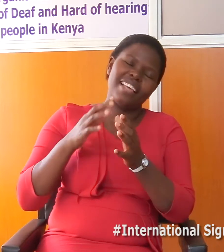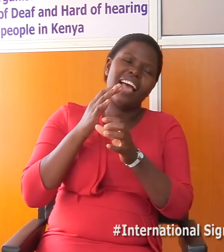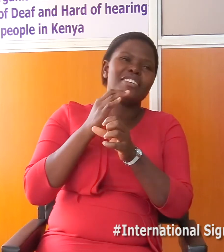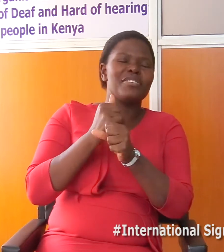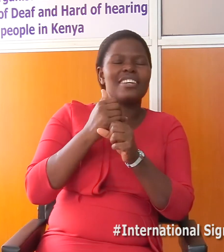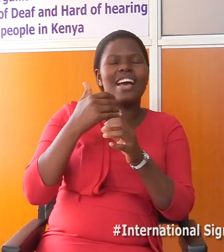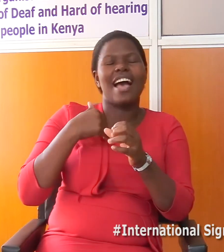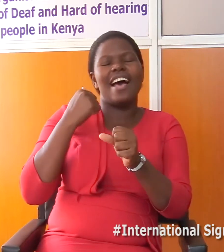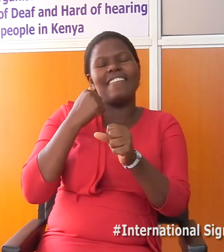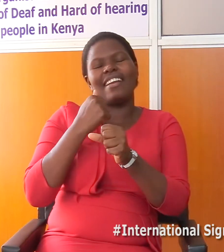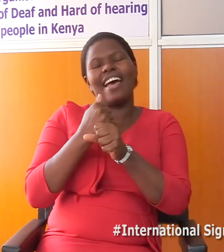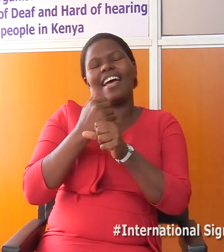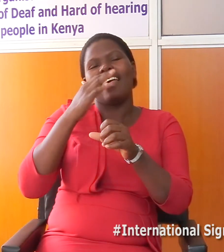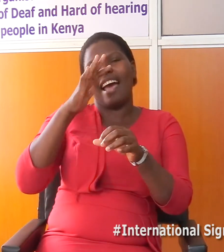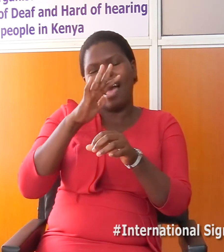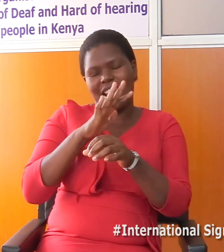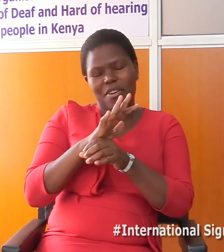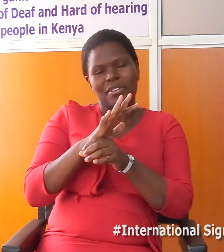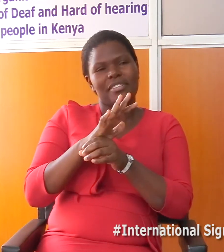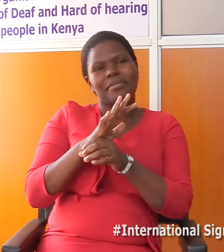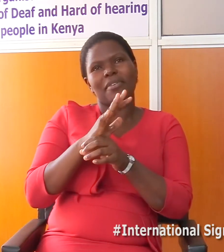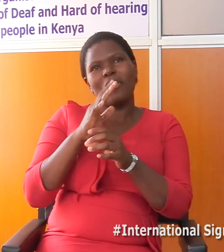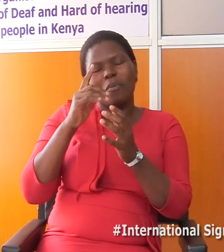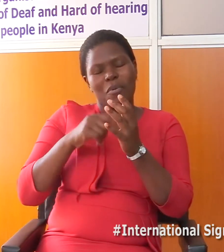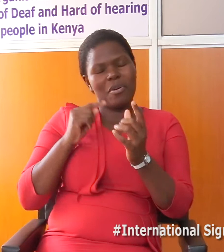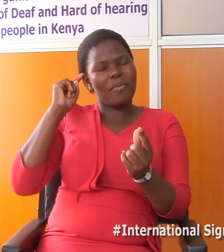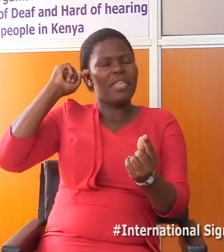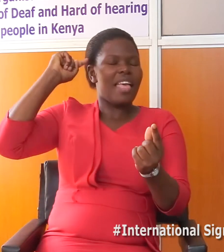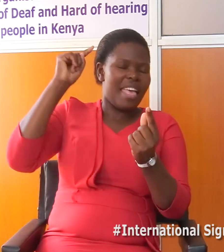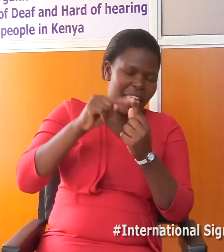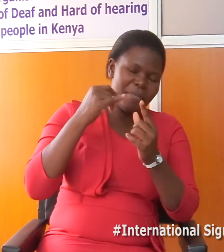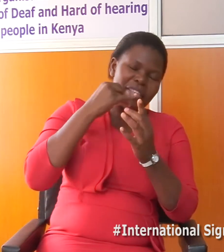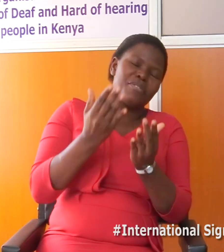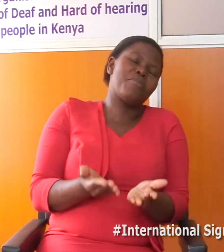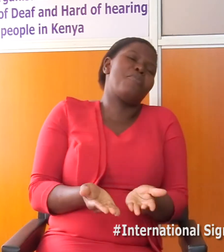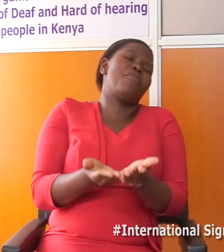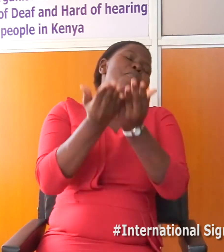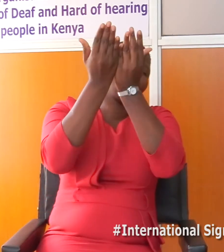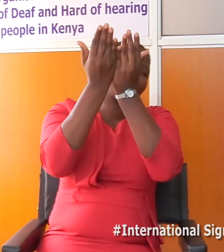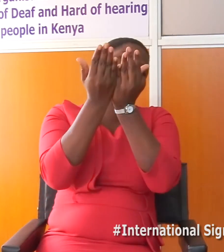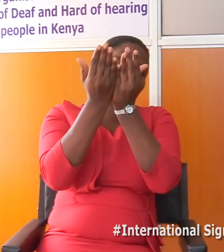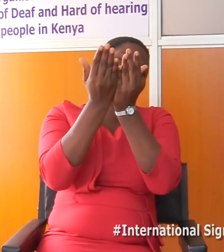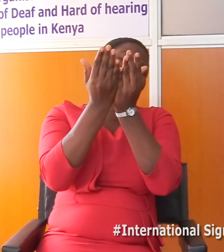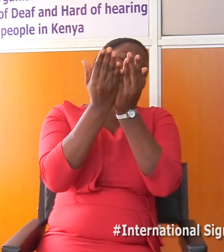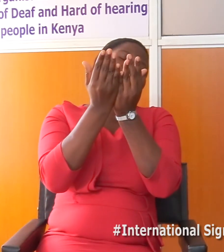time, the association has been existing and it has done a lot. And we have been aiming in